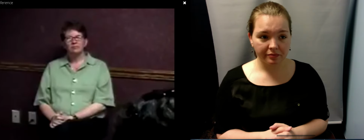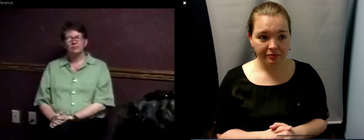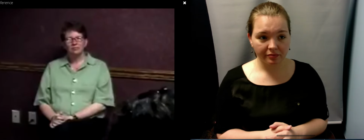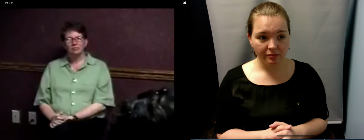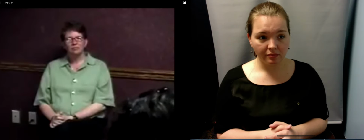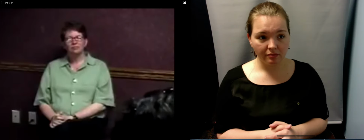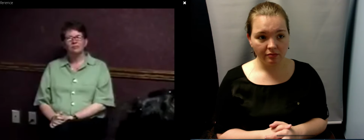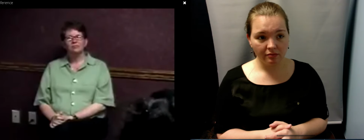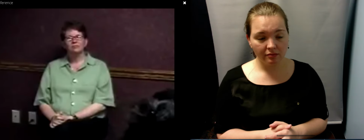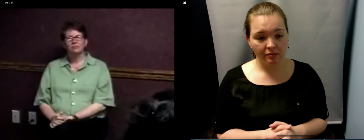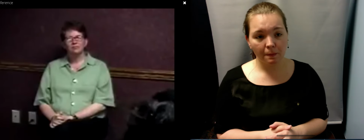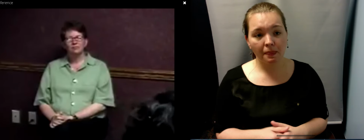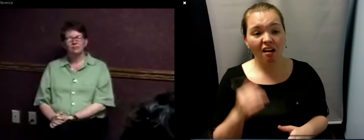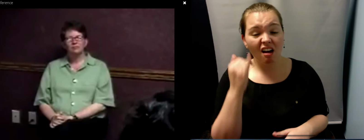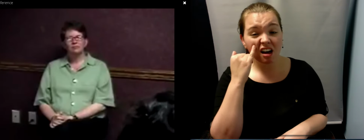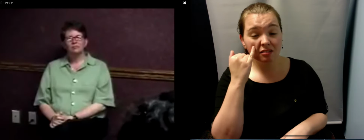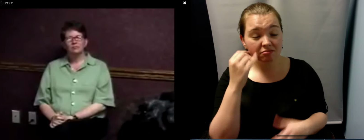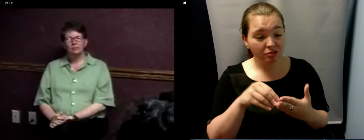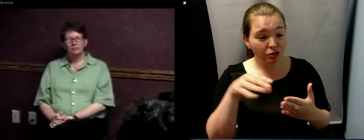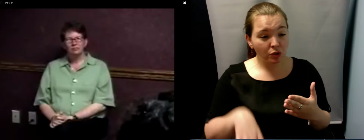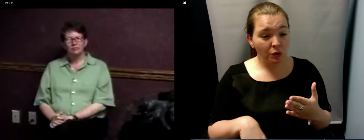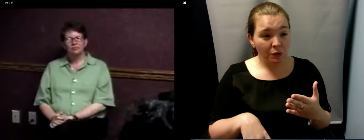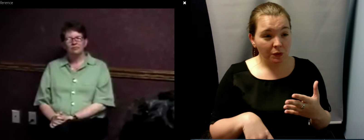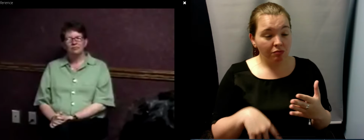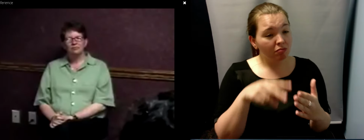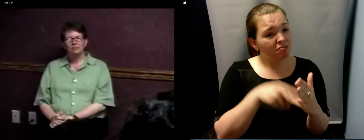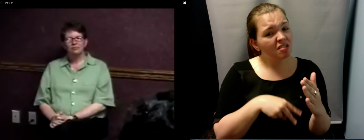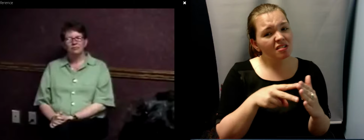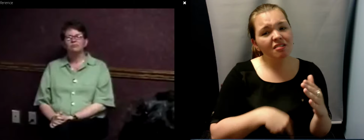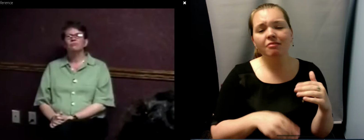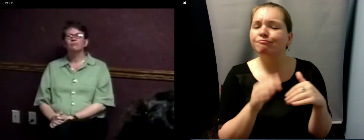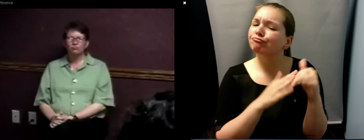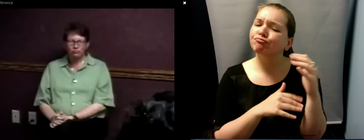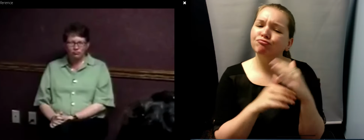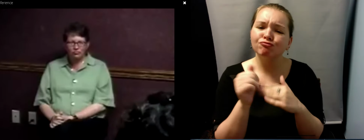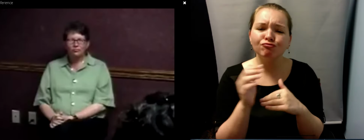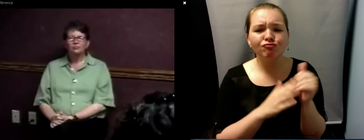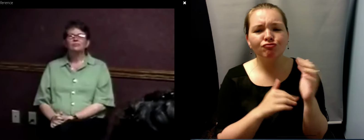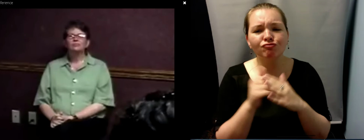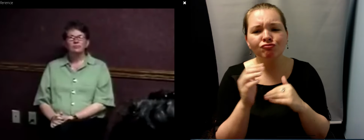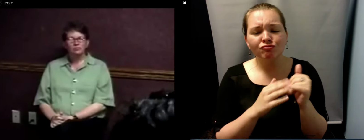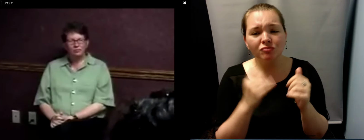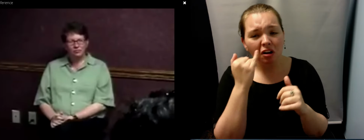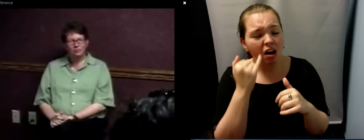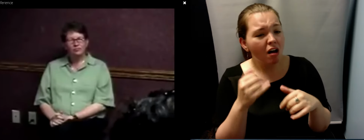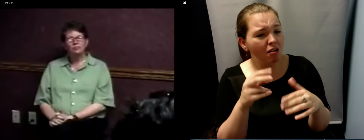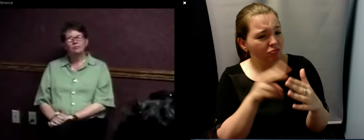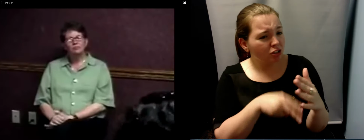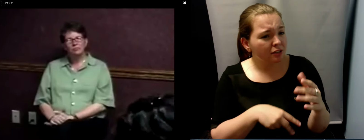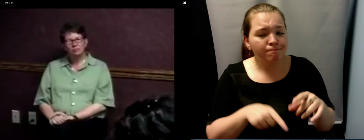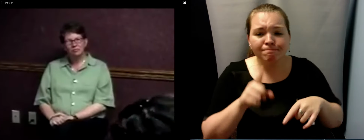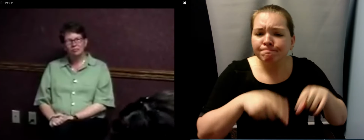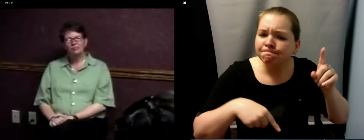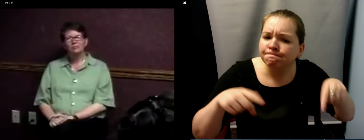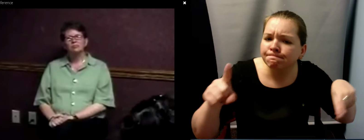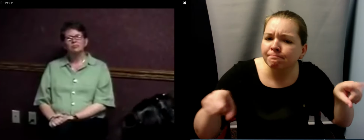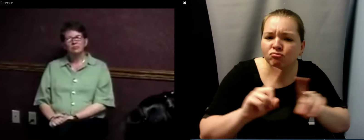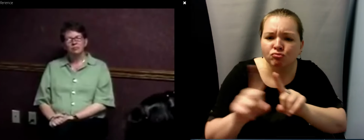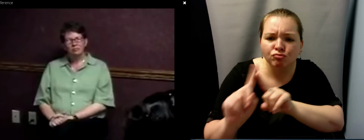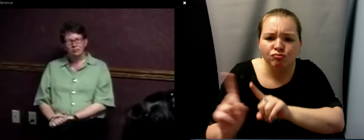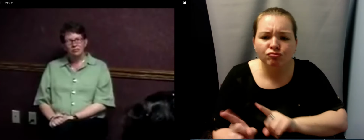they're used to reading, if they're used and comfortable with reading, and if they read a lot of different kind of subjects or different kinds